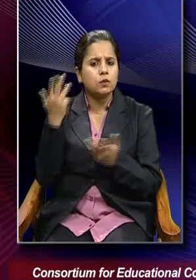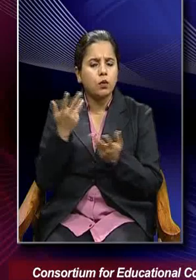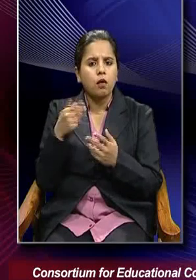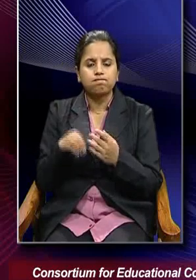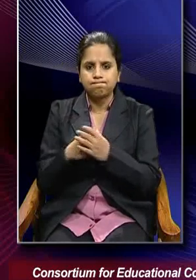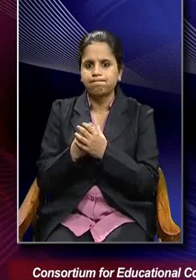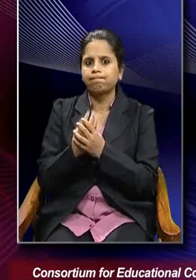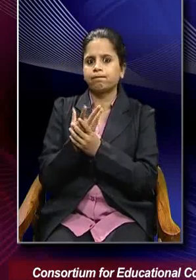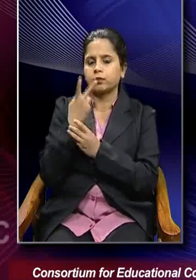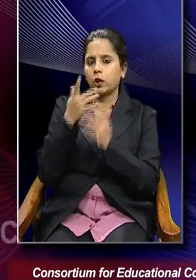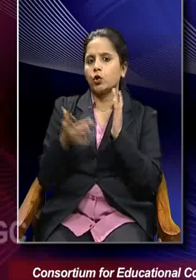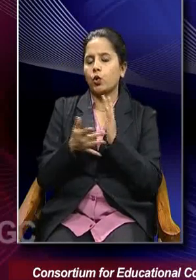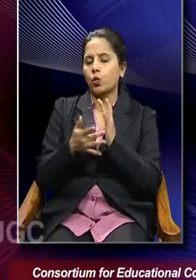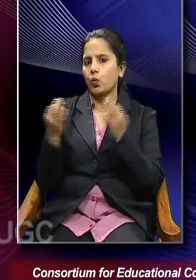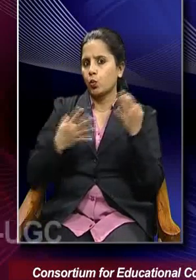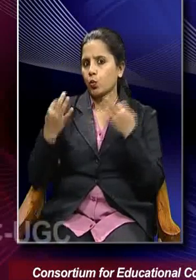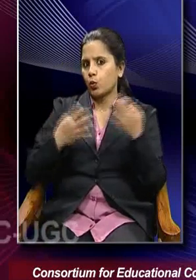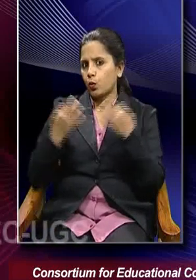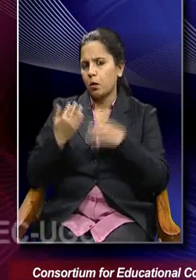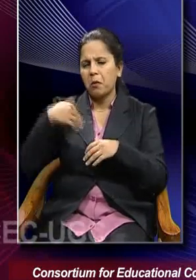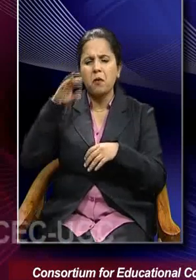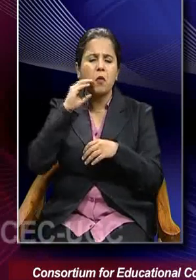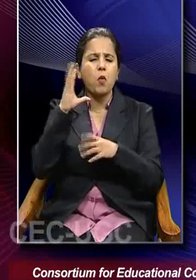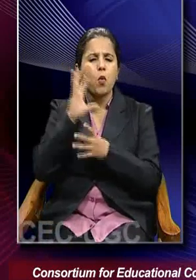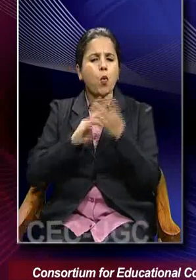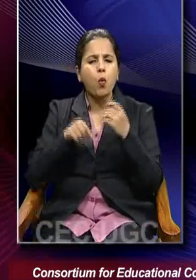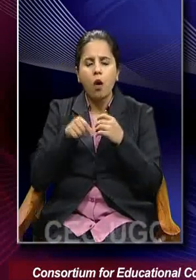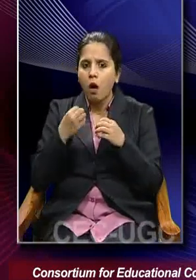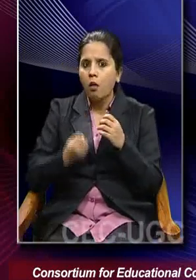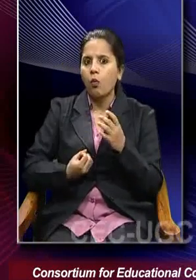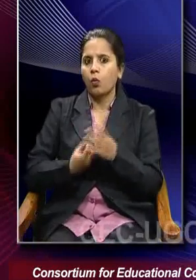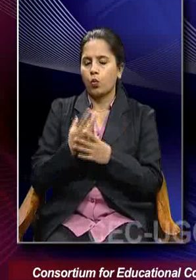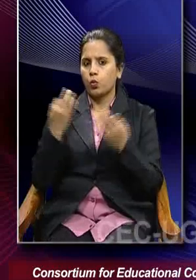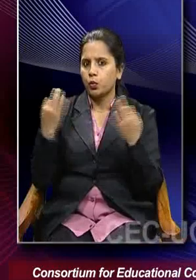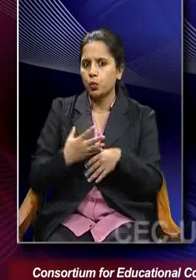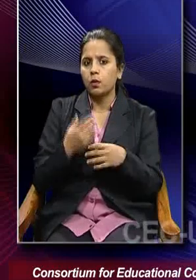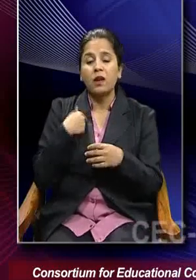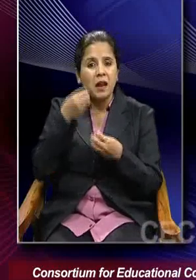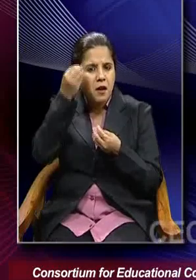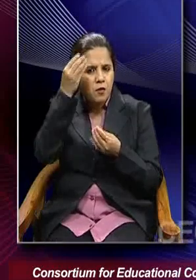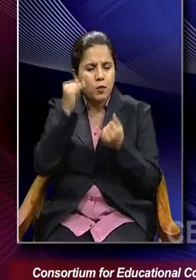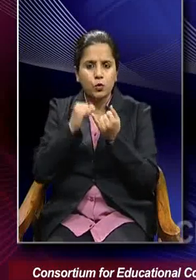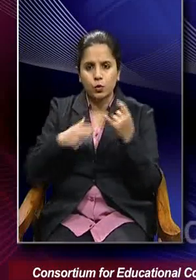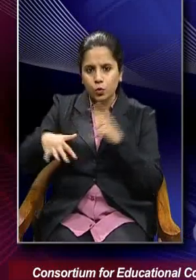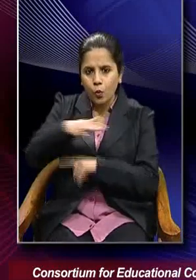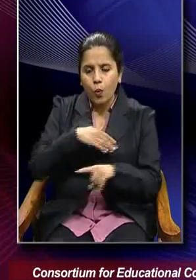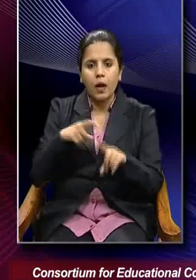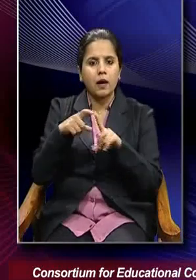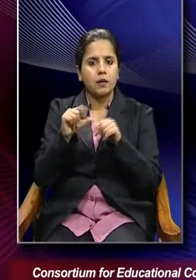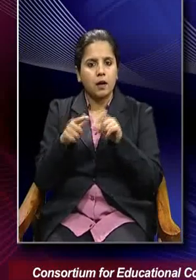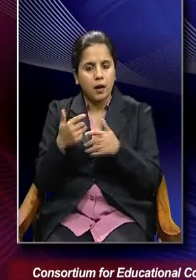evolving technology. So information society, when we try to understand data,